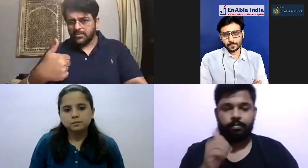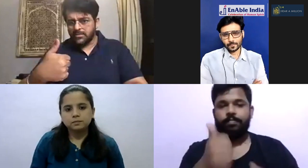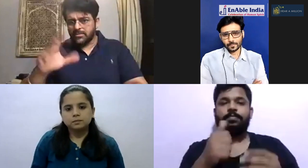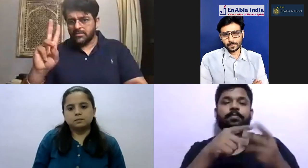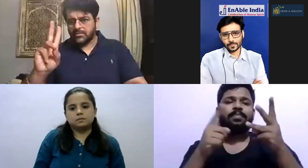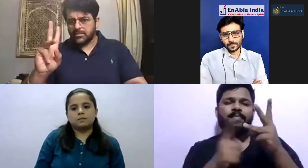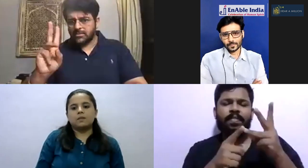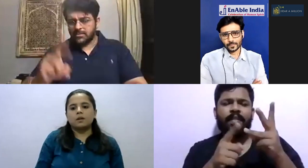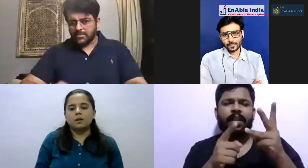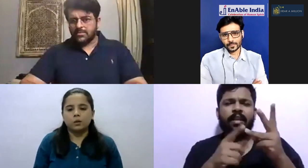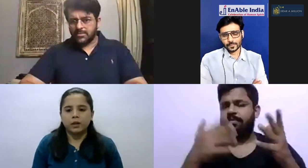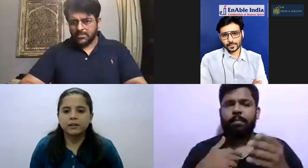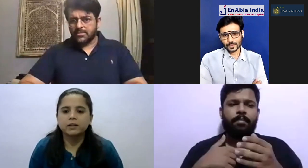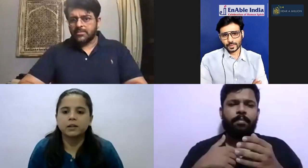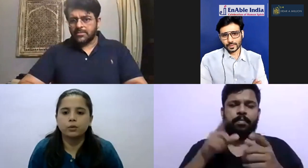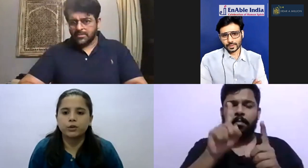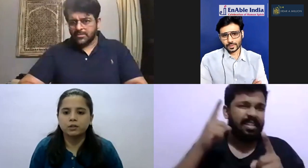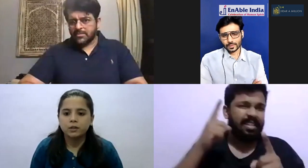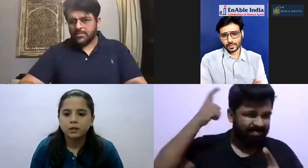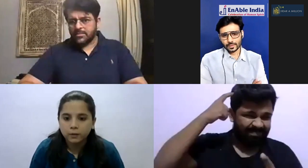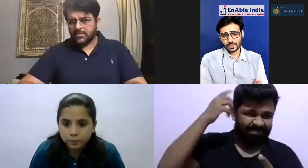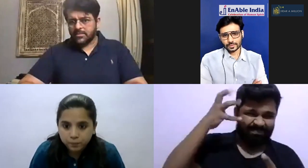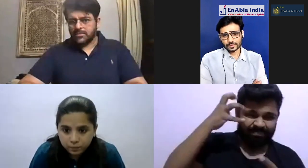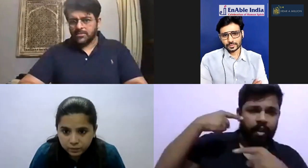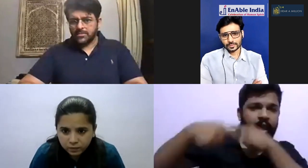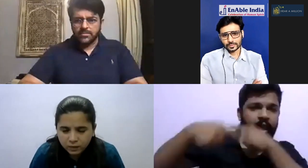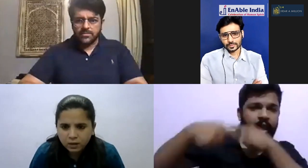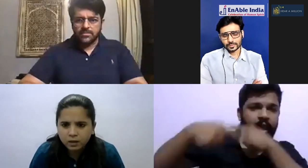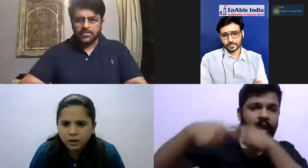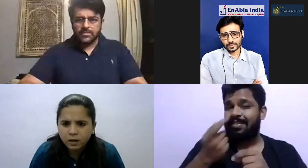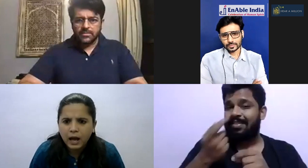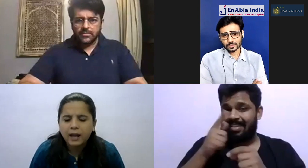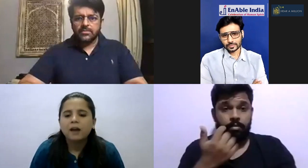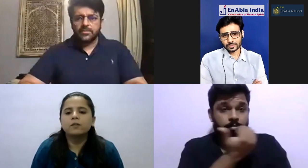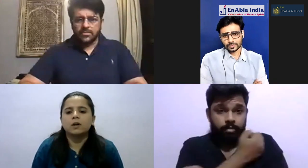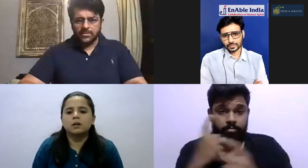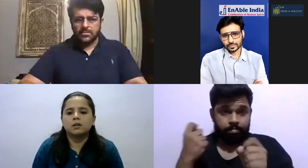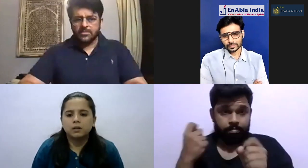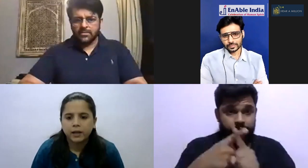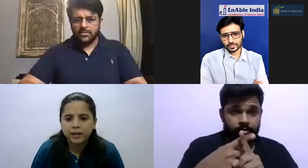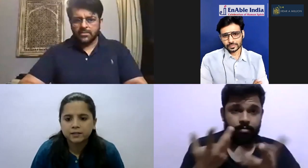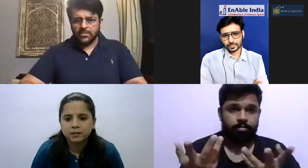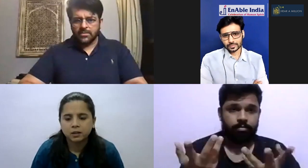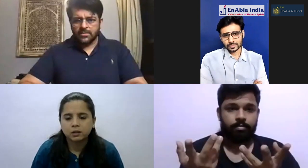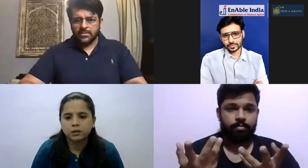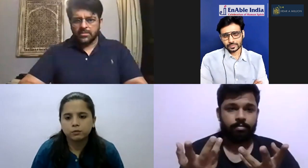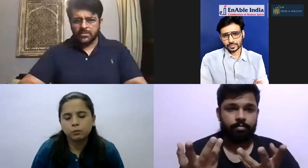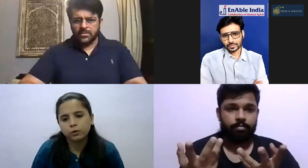Okay, and the third question, I have